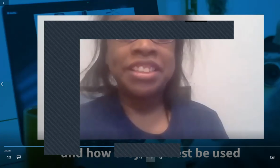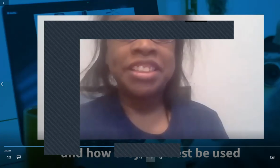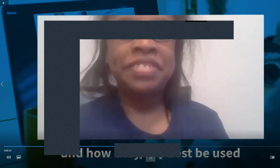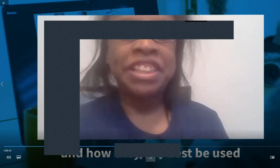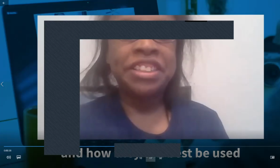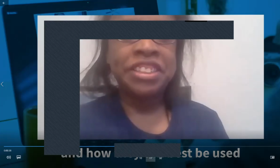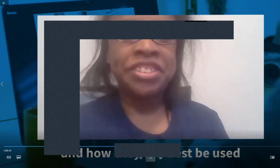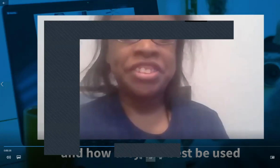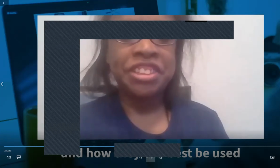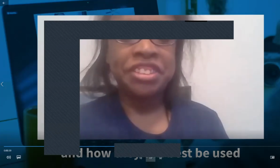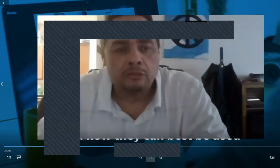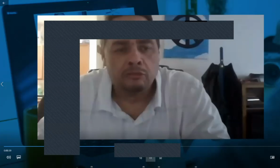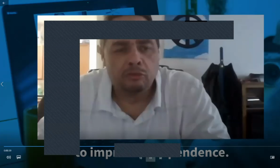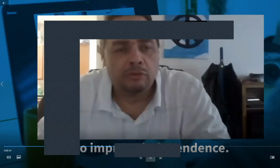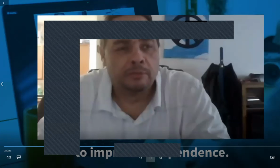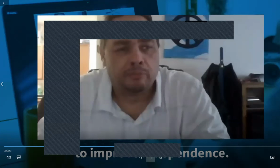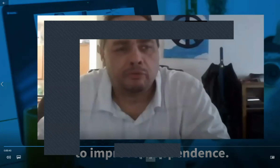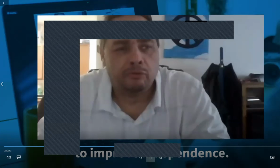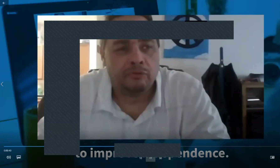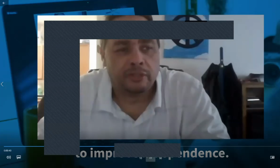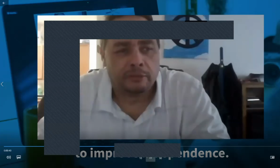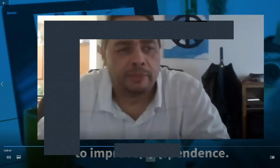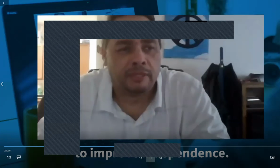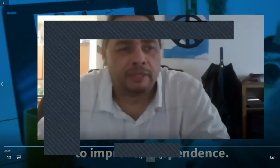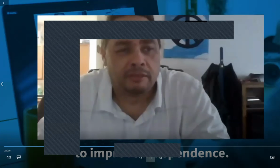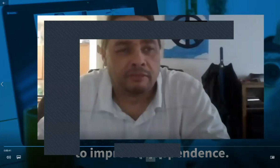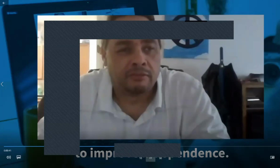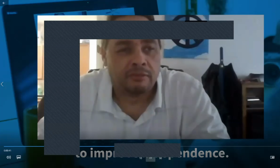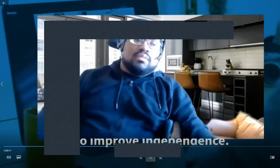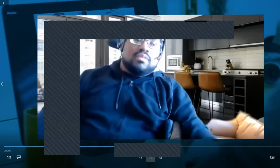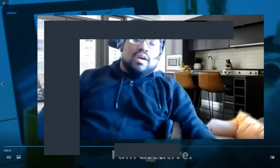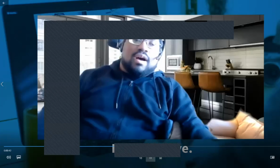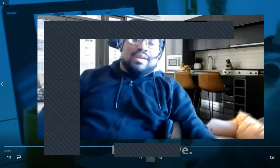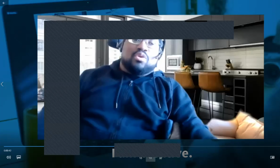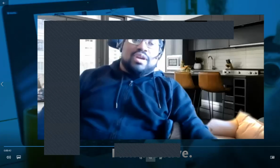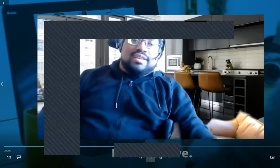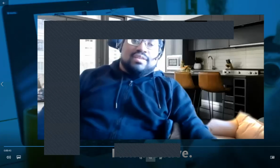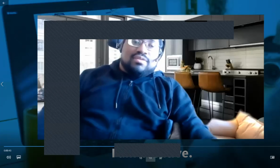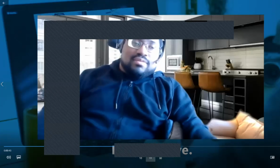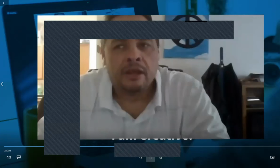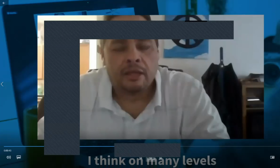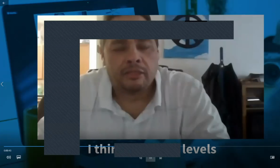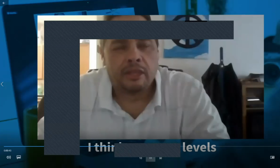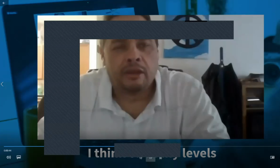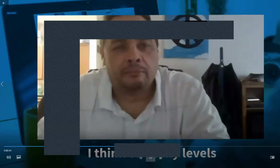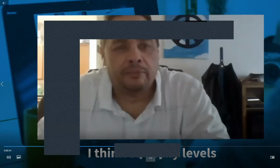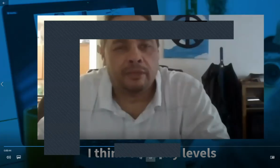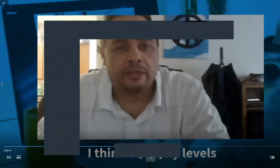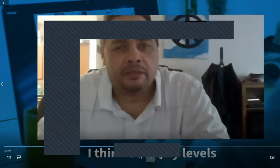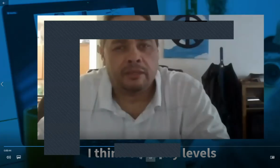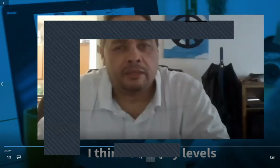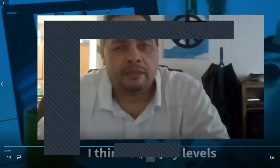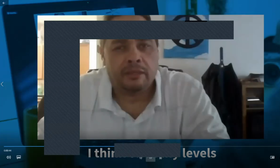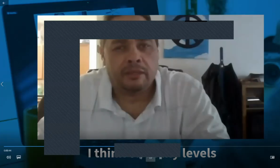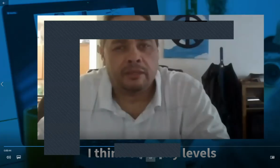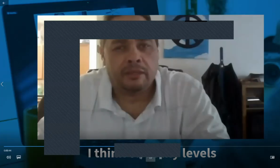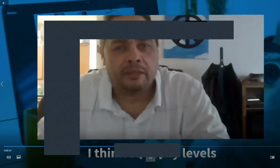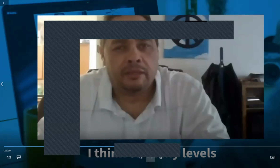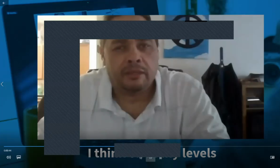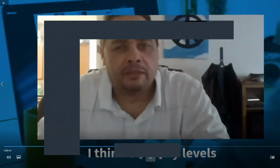they best can be used to improve independence. I am creative. I think on many